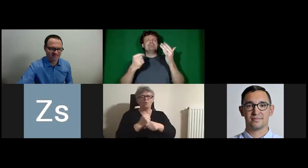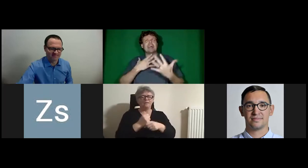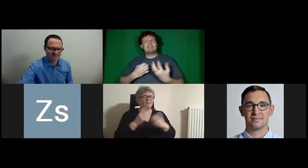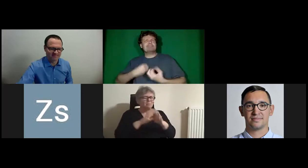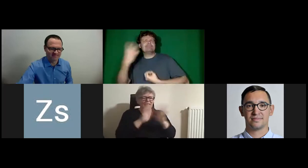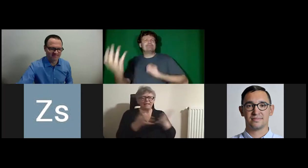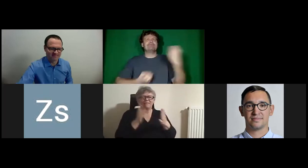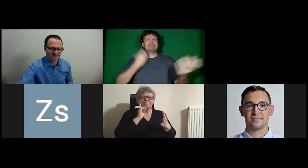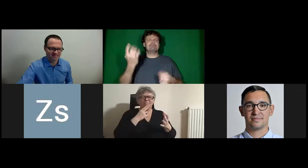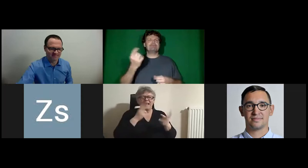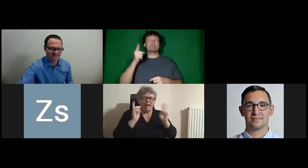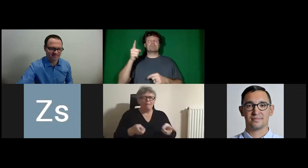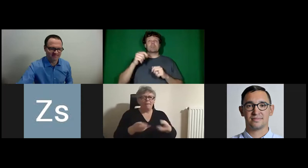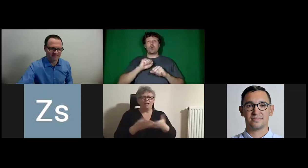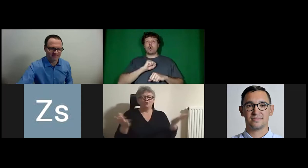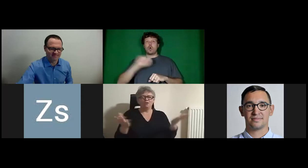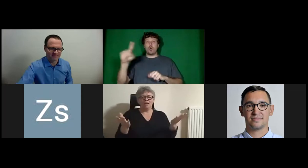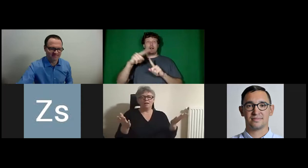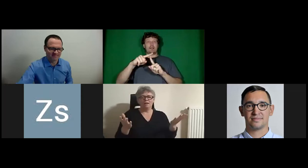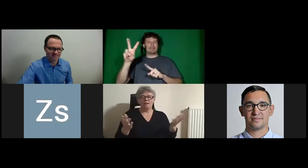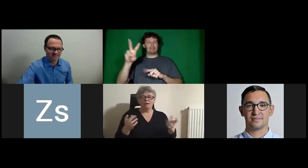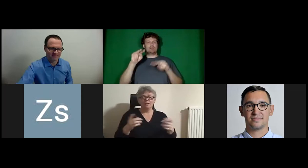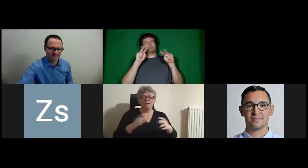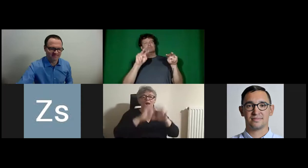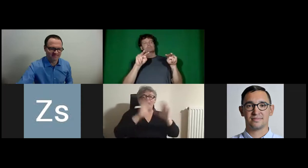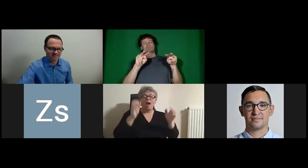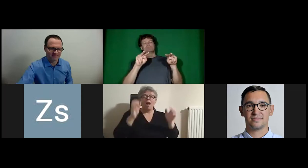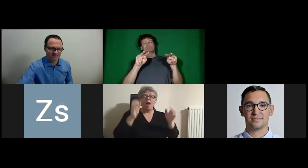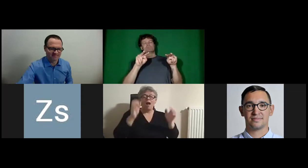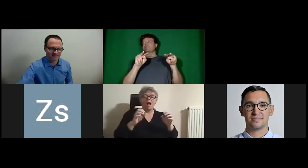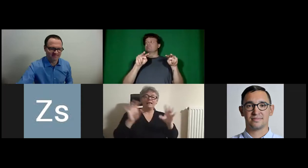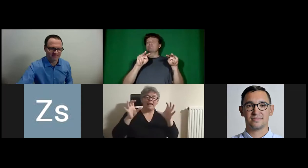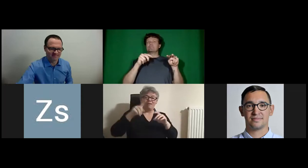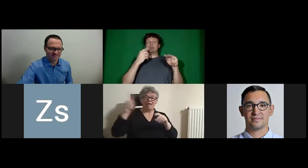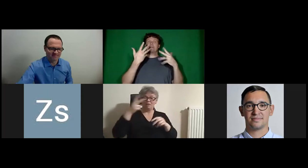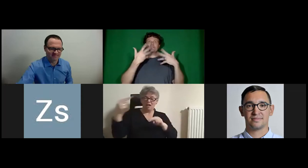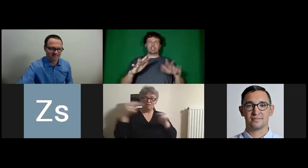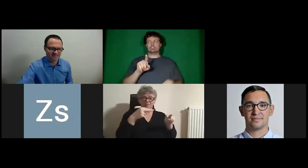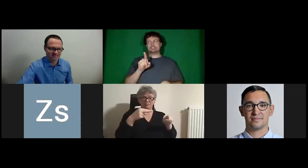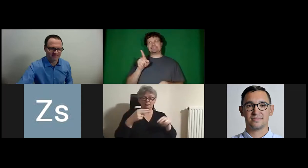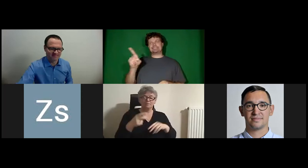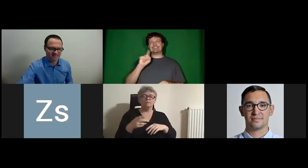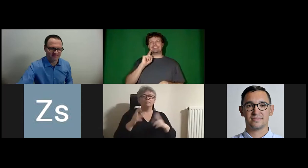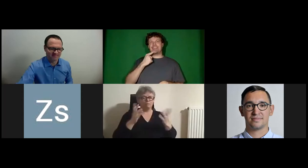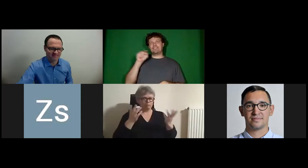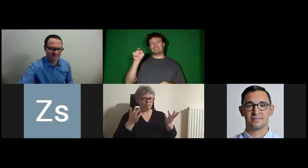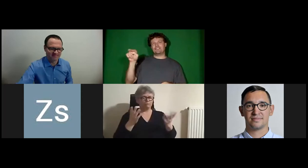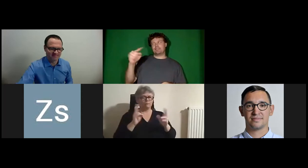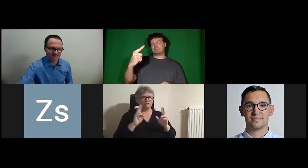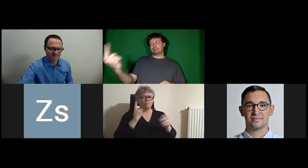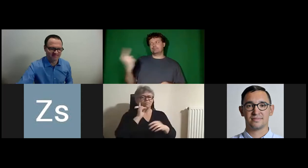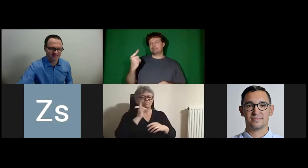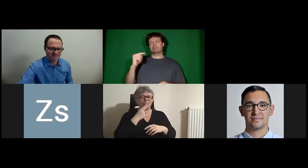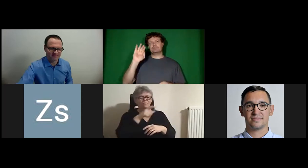people can work, that deaf people can be successful. And for me, I would have been happy with